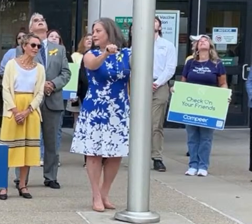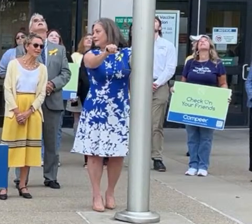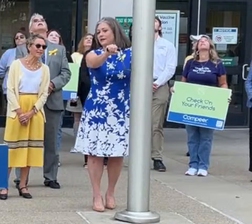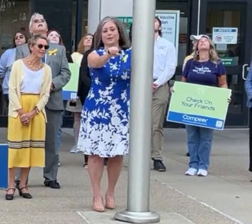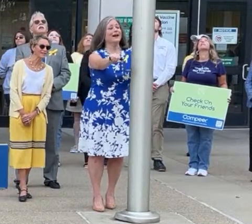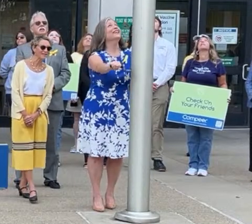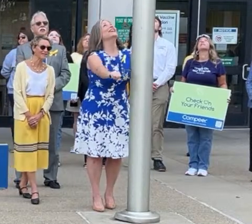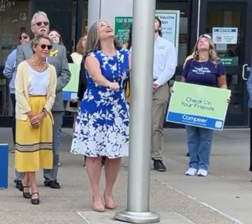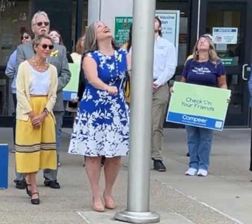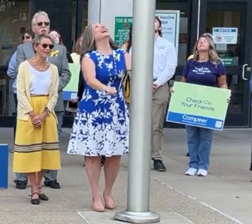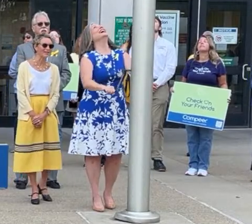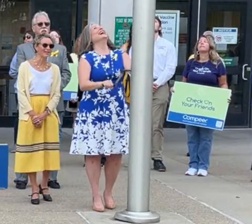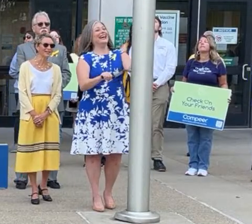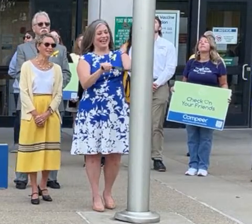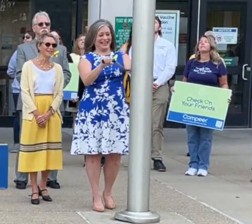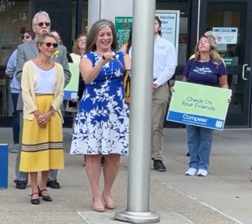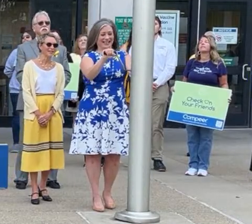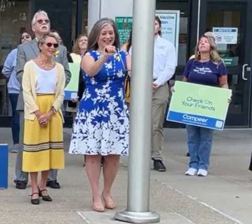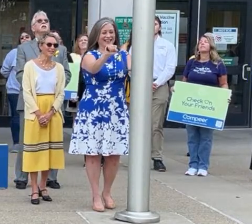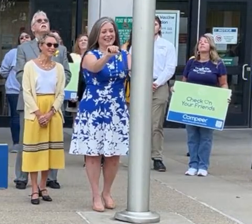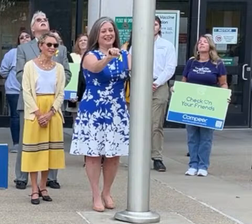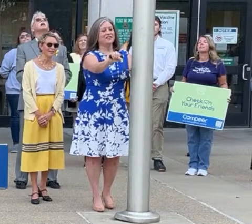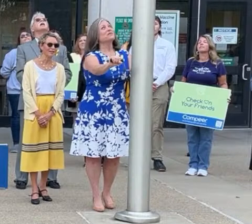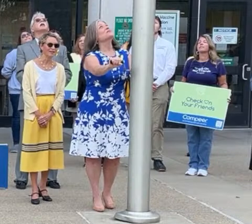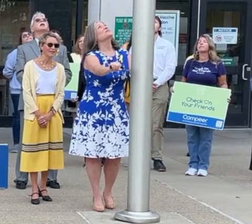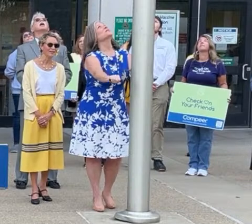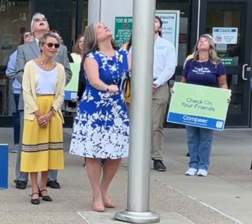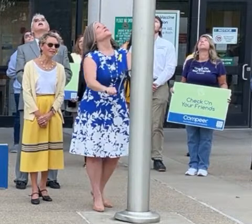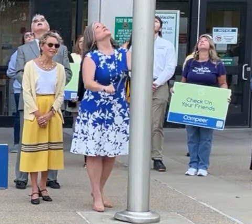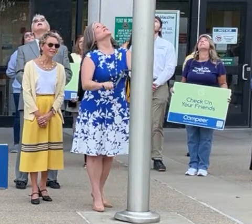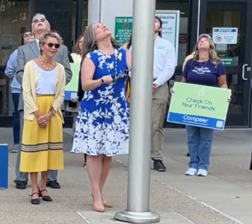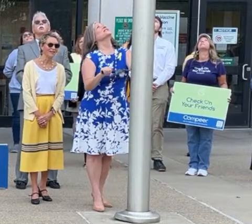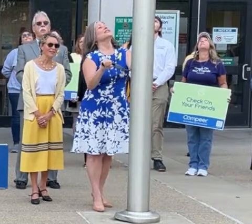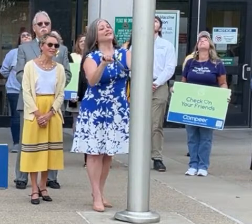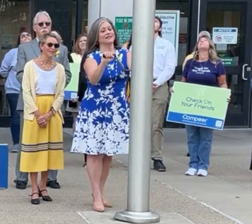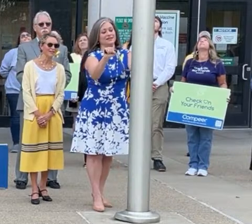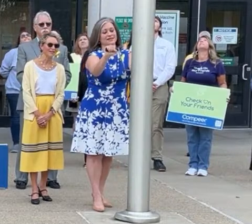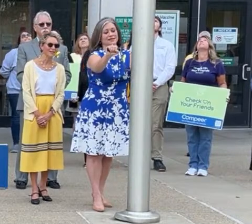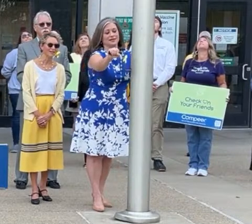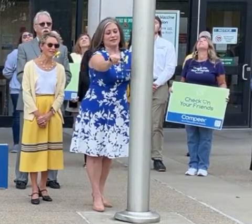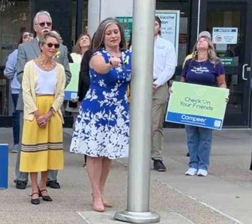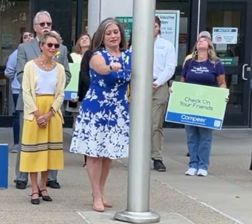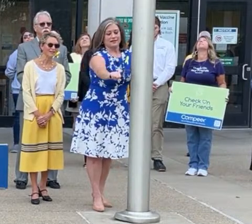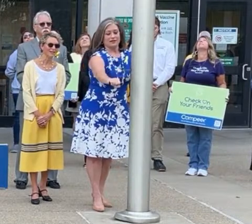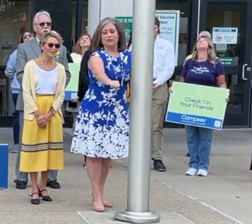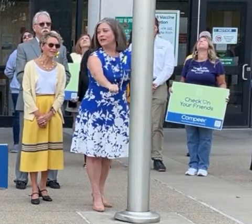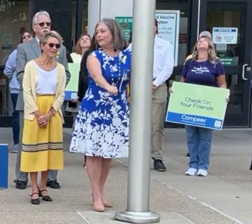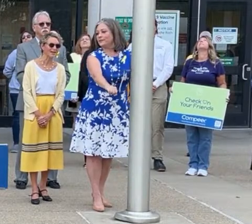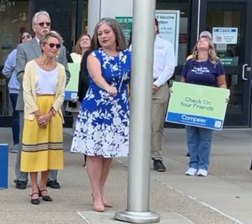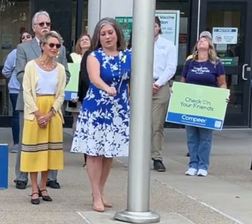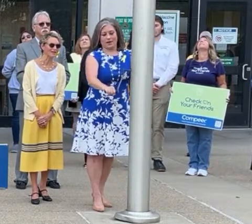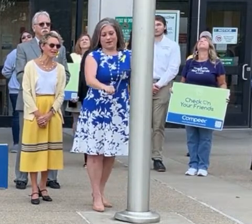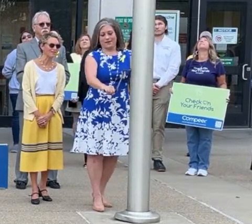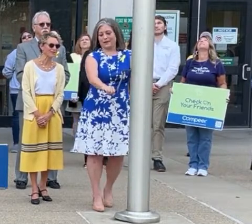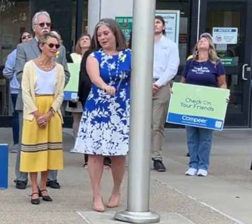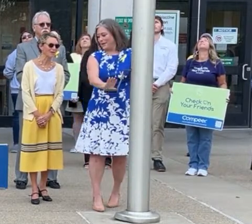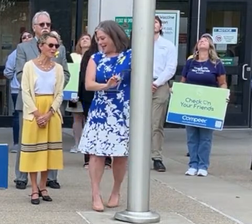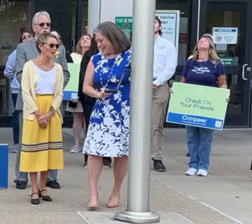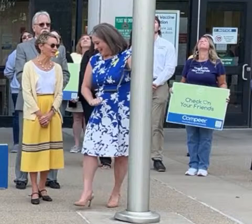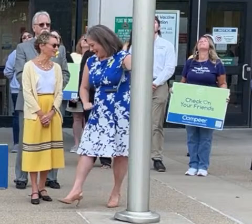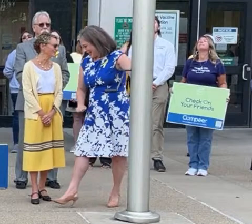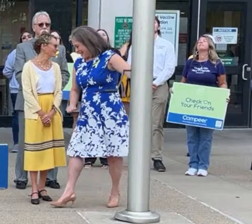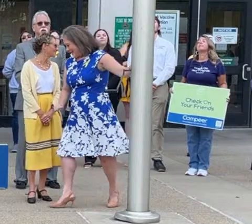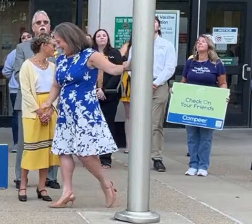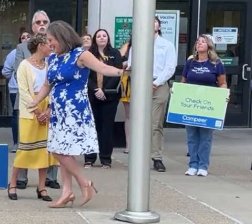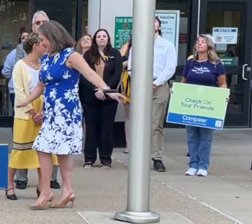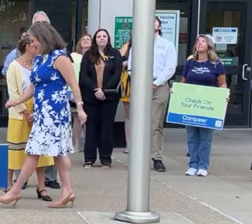gotta free your mind, you gotta find your time when you're just feeling down. Look at the friends you found. Now we know